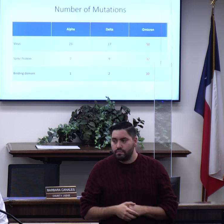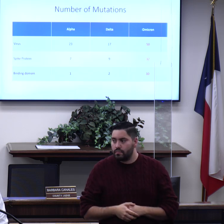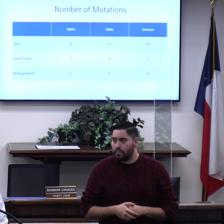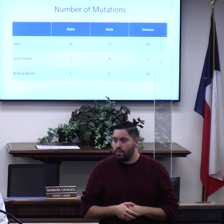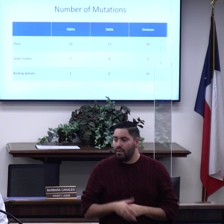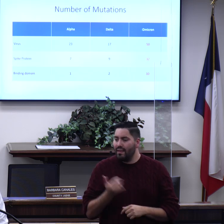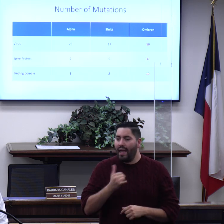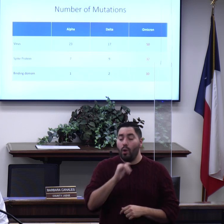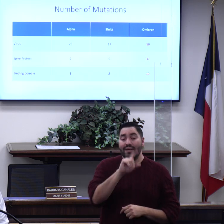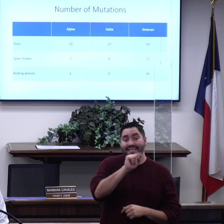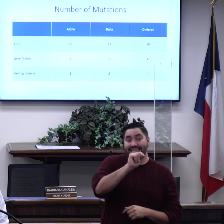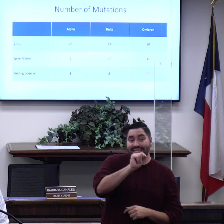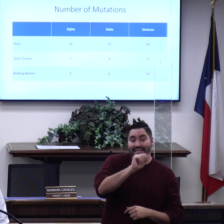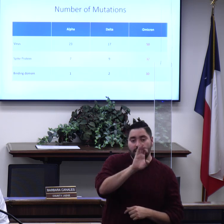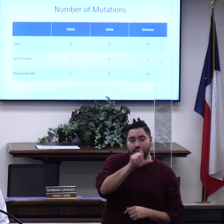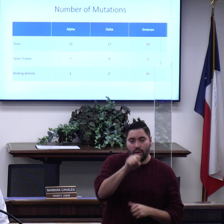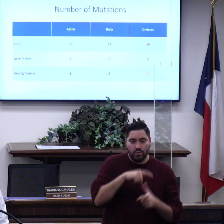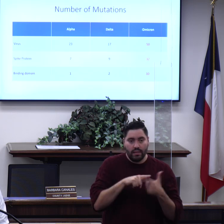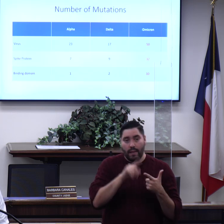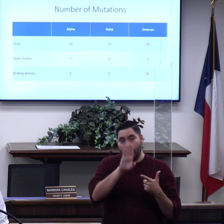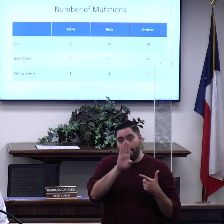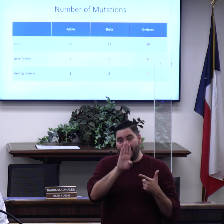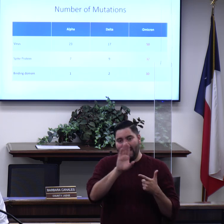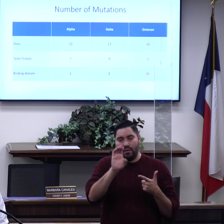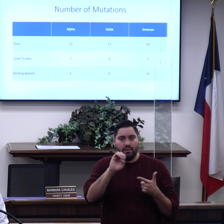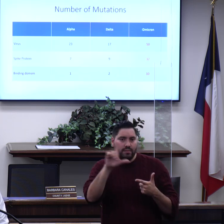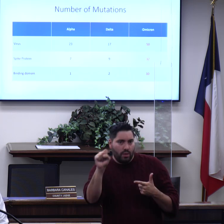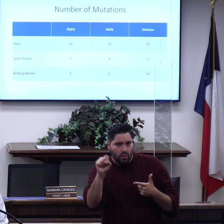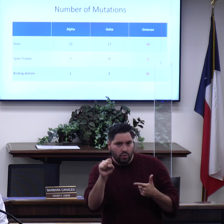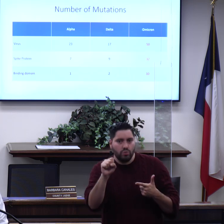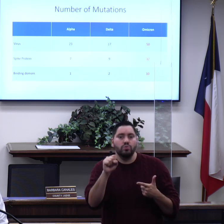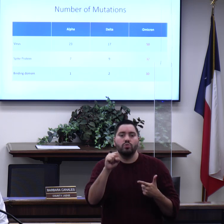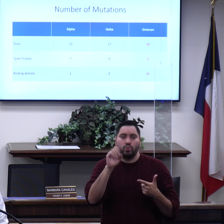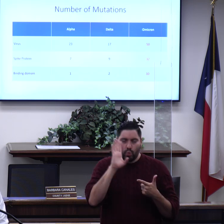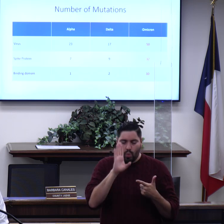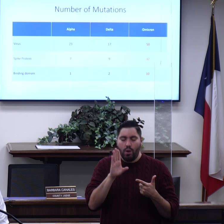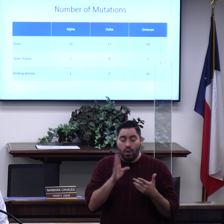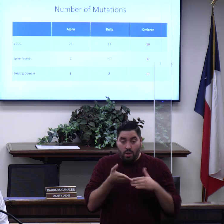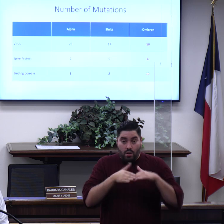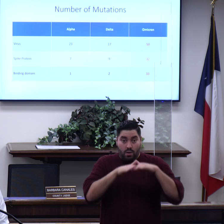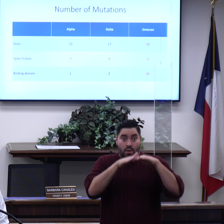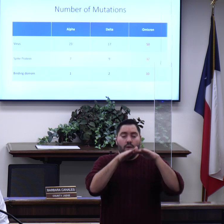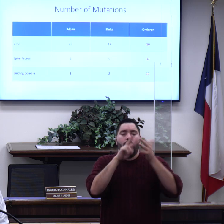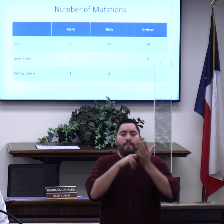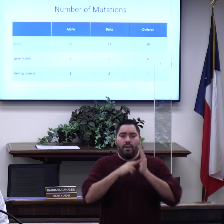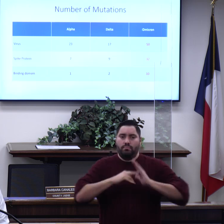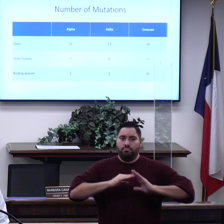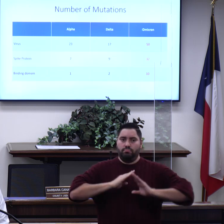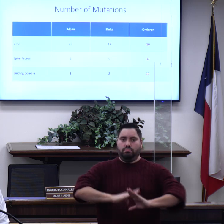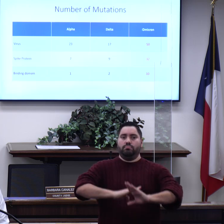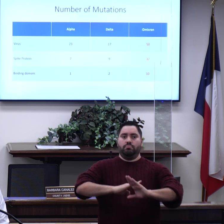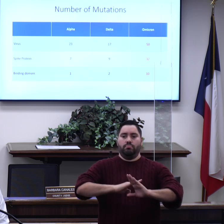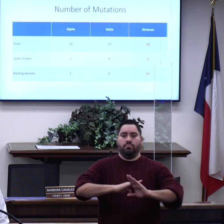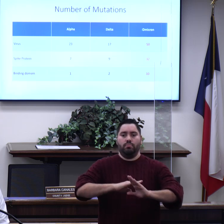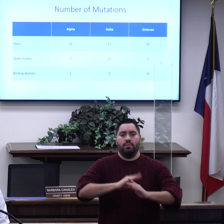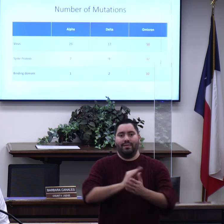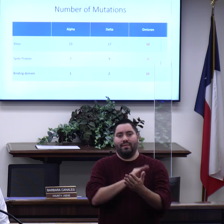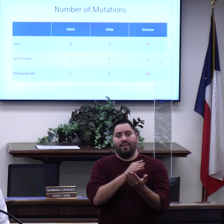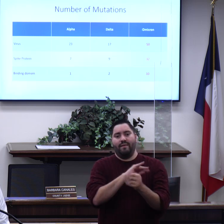T cells and B cells in our body will be able to provide broader immunity against all the variants. So we